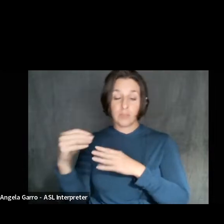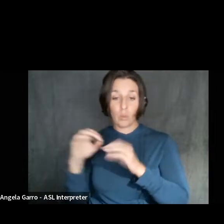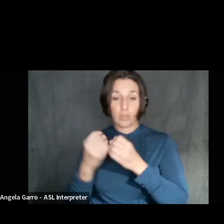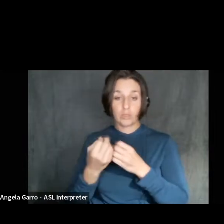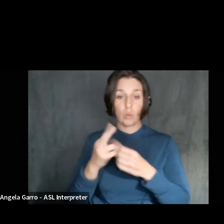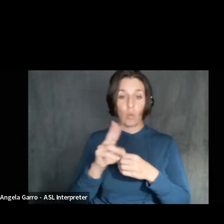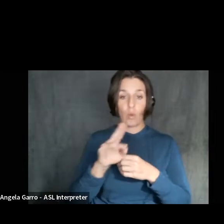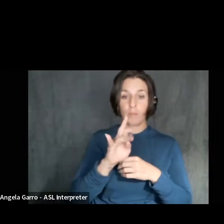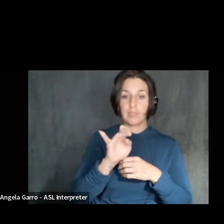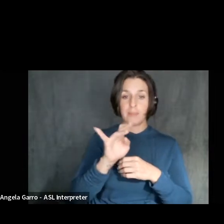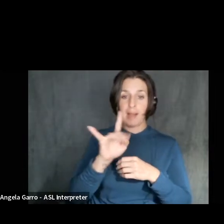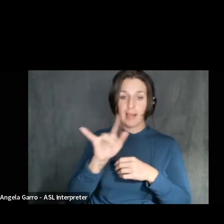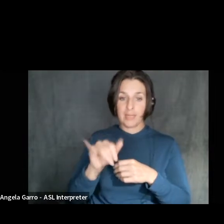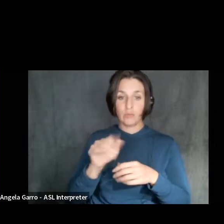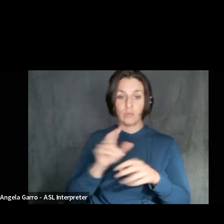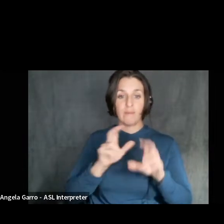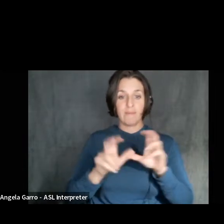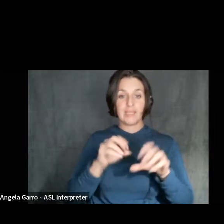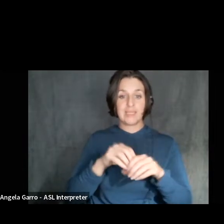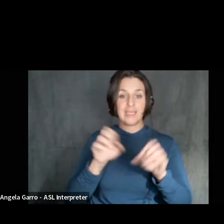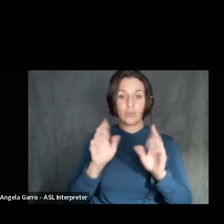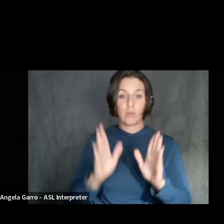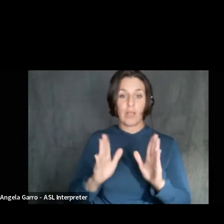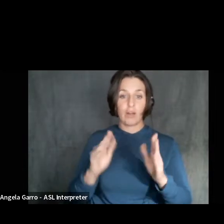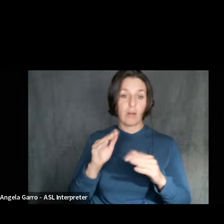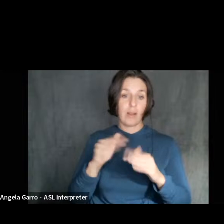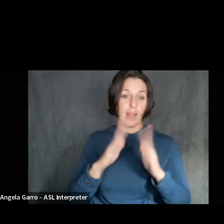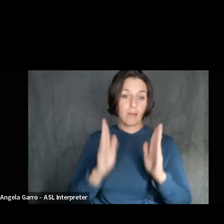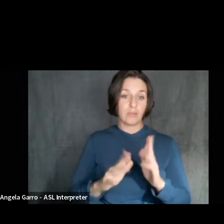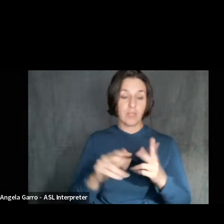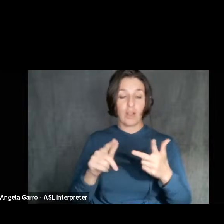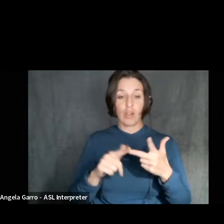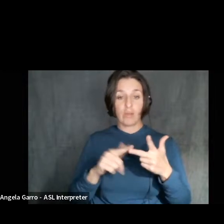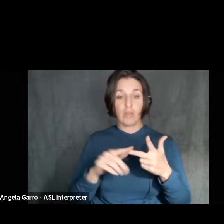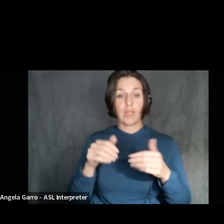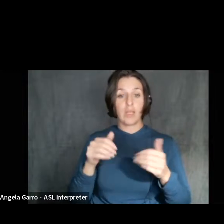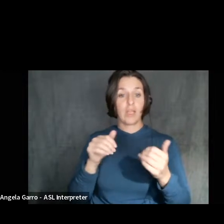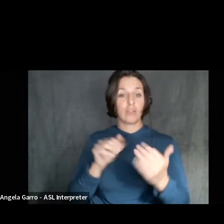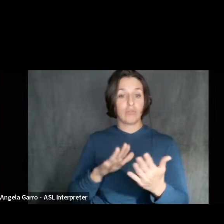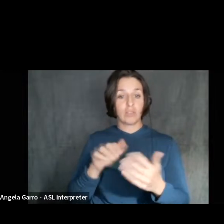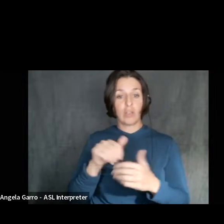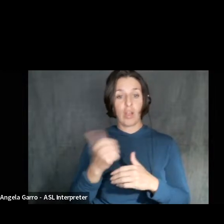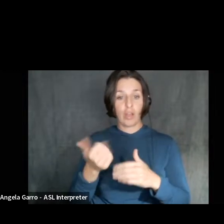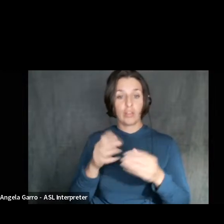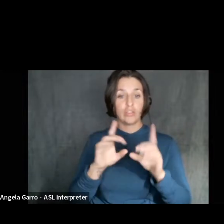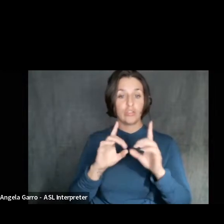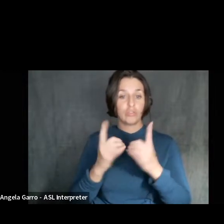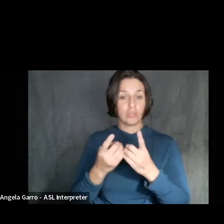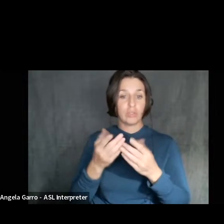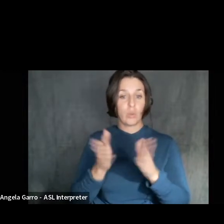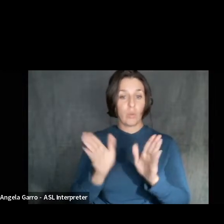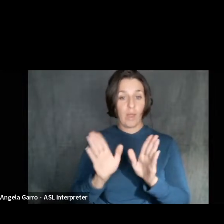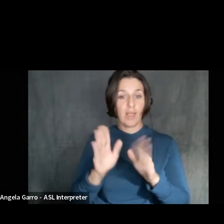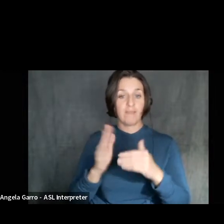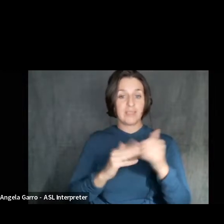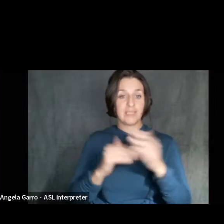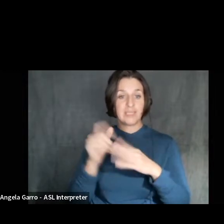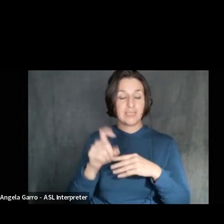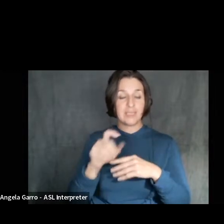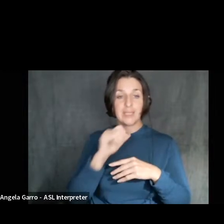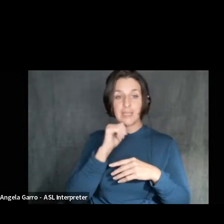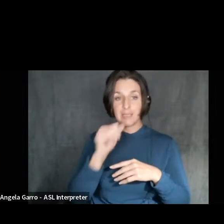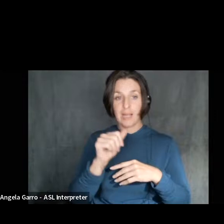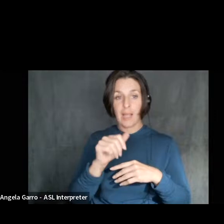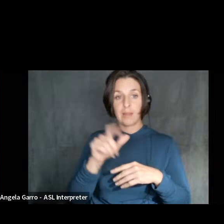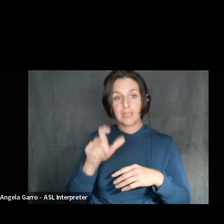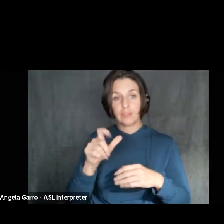educator housing. And 3, addressing other district-wide facility needs that are not necessarily being